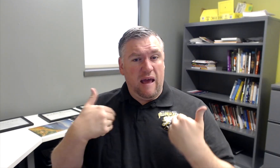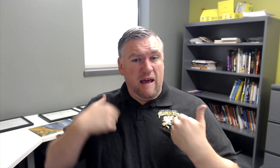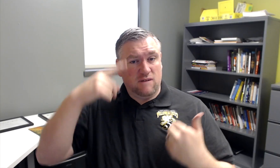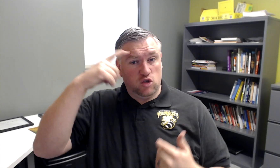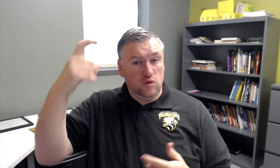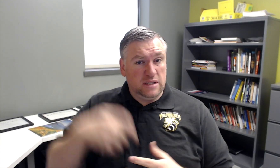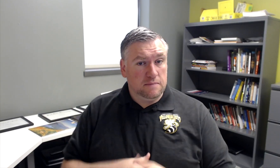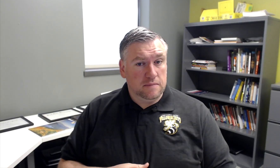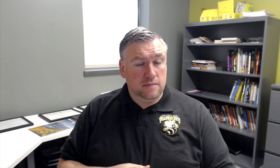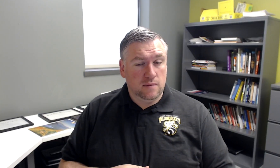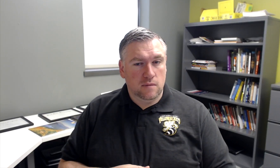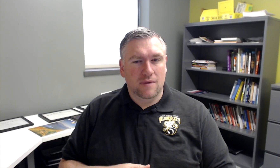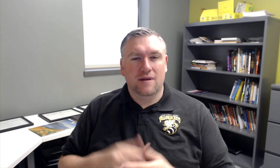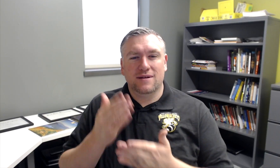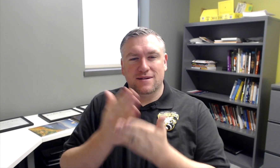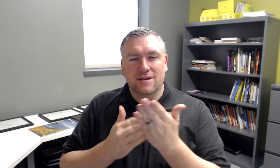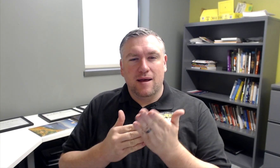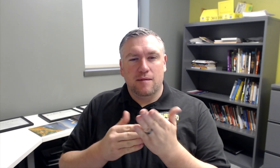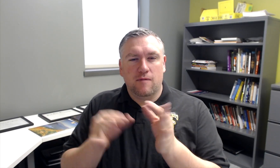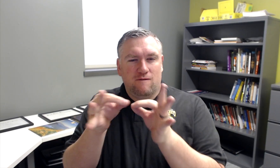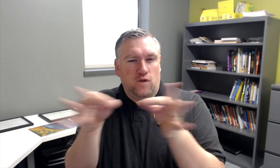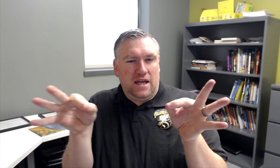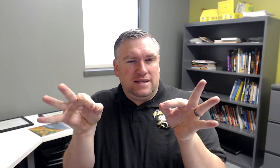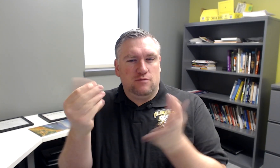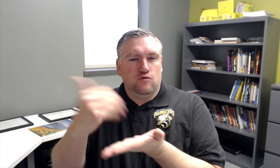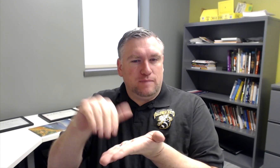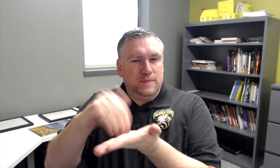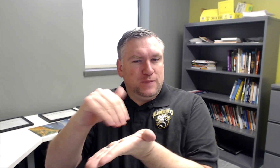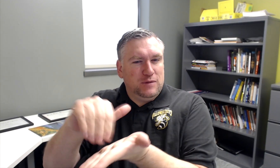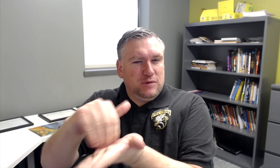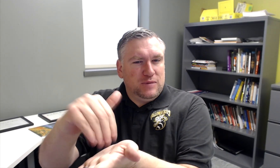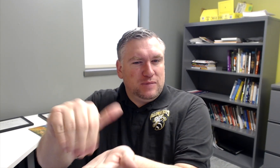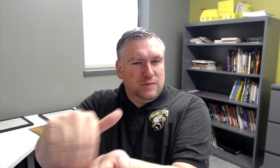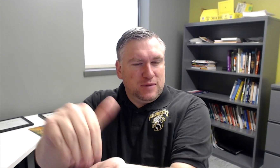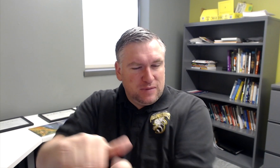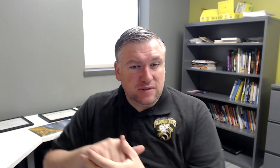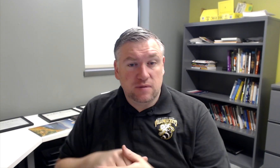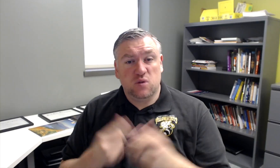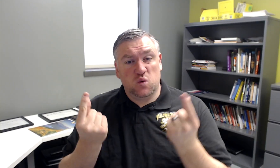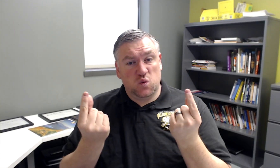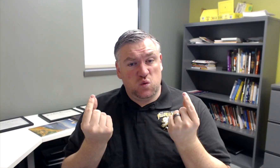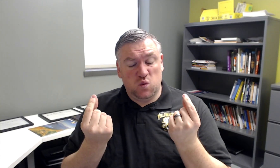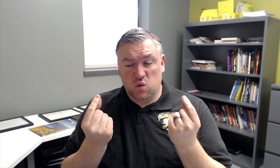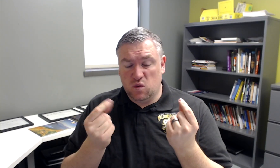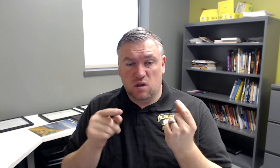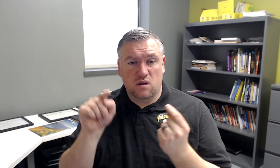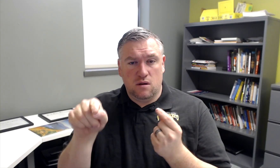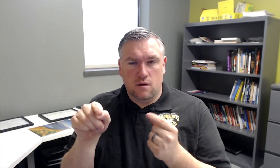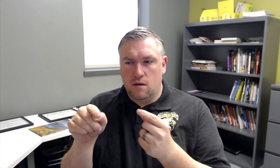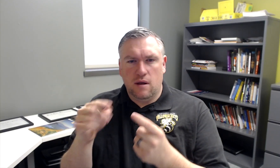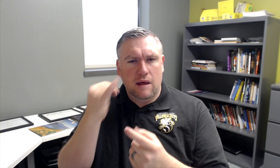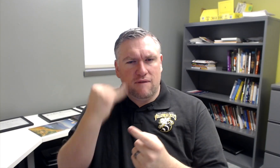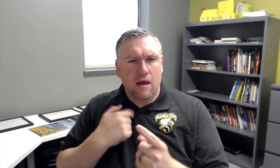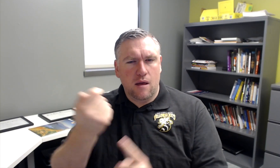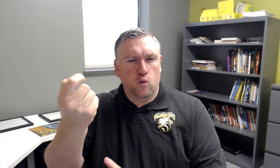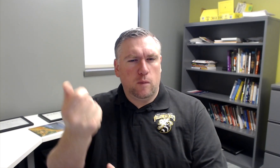For example, the I Have a Dream speech from Martin Luther King. And it has repeated phrases. So if